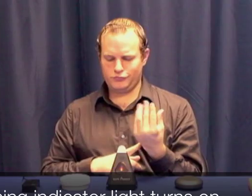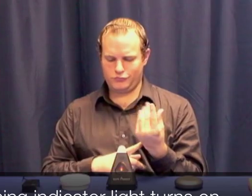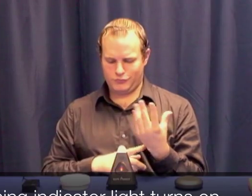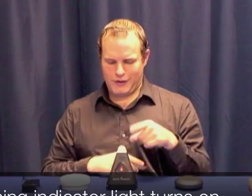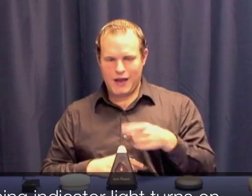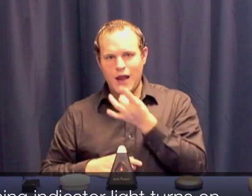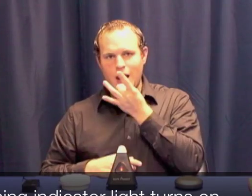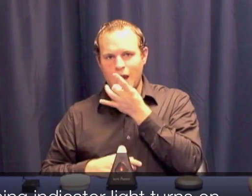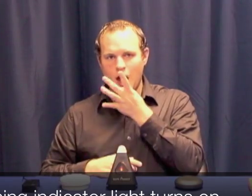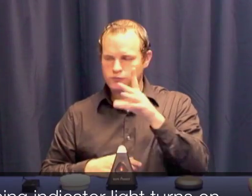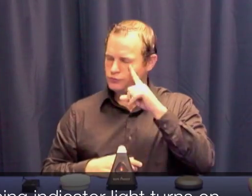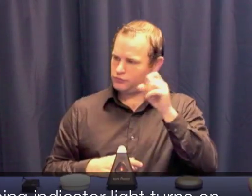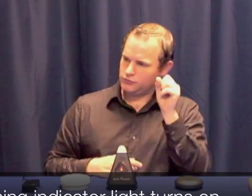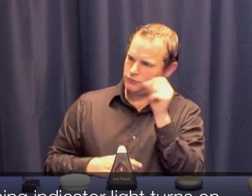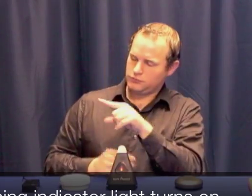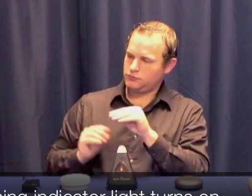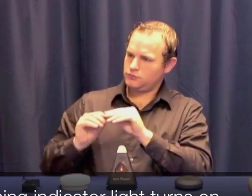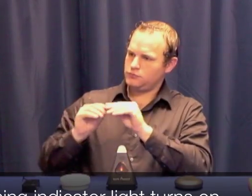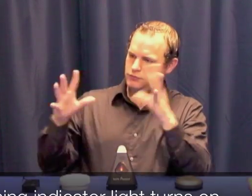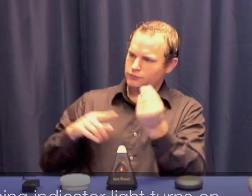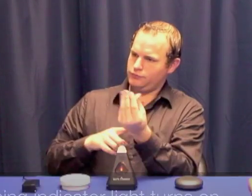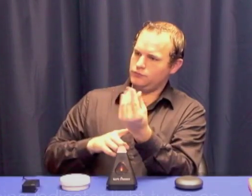And a flashing indicator light turns on.